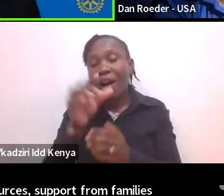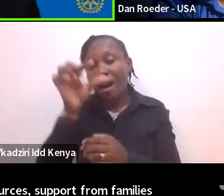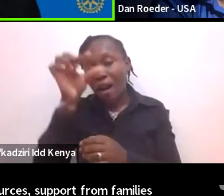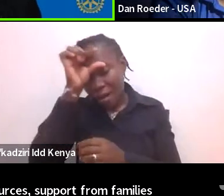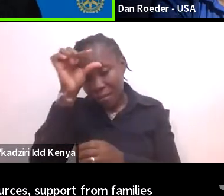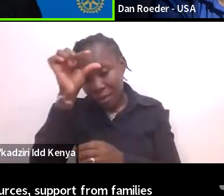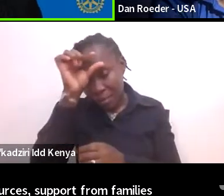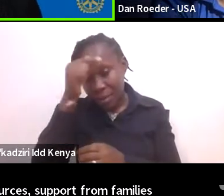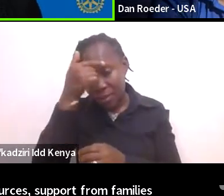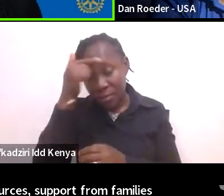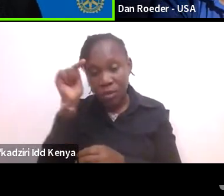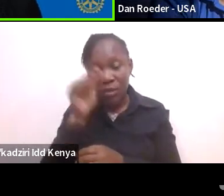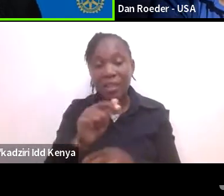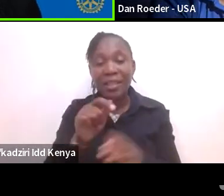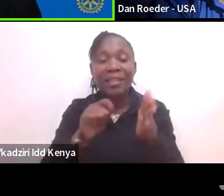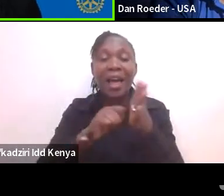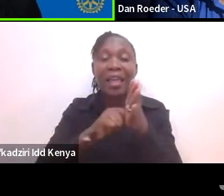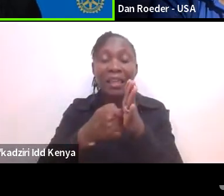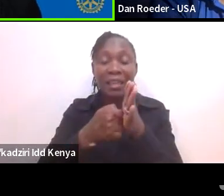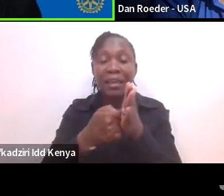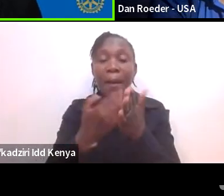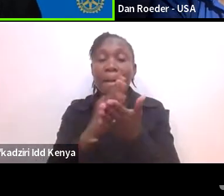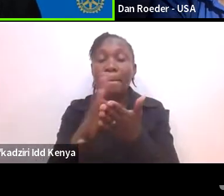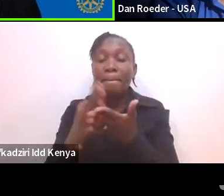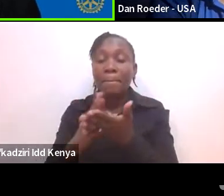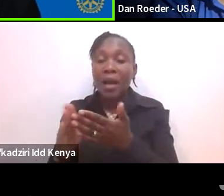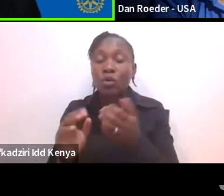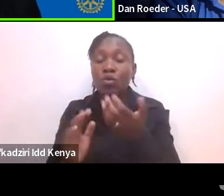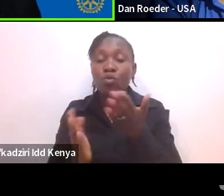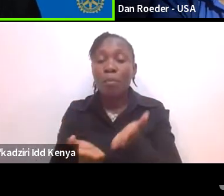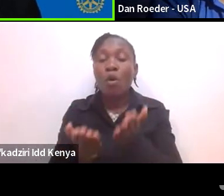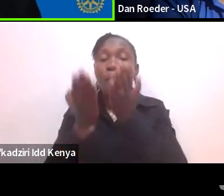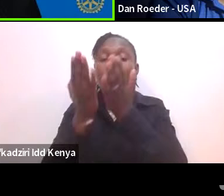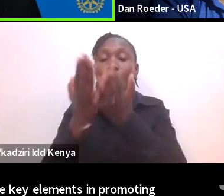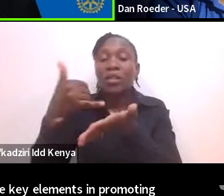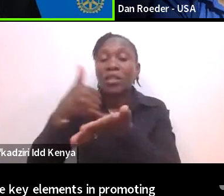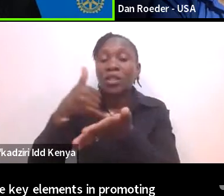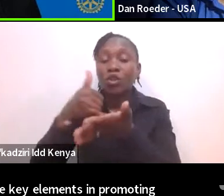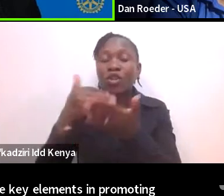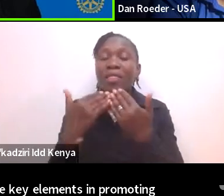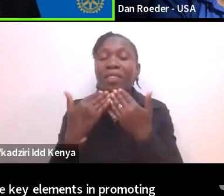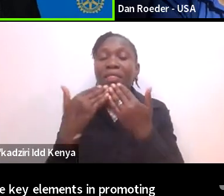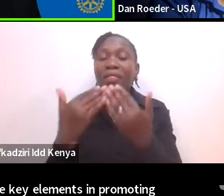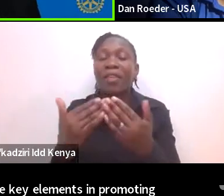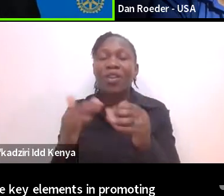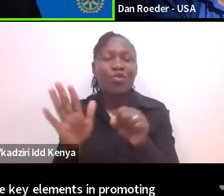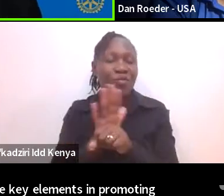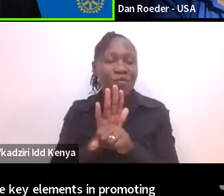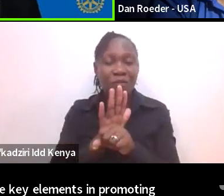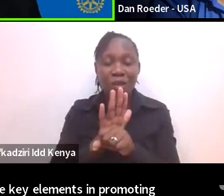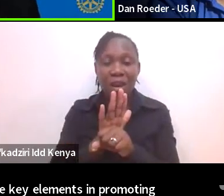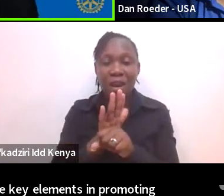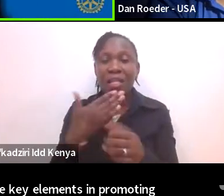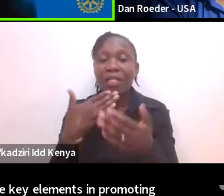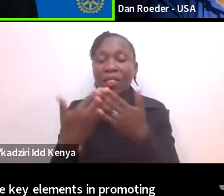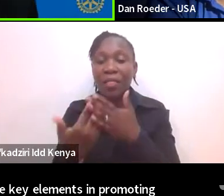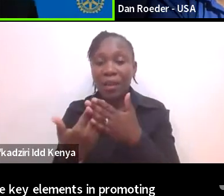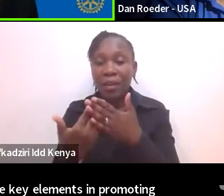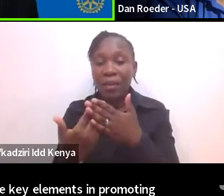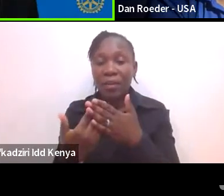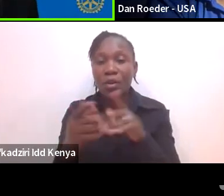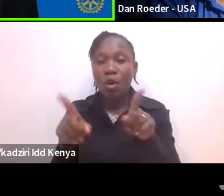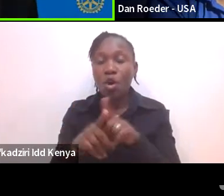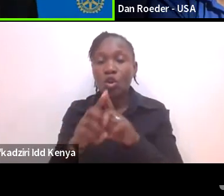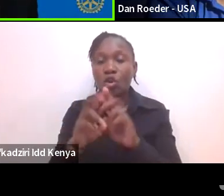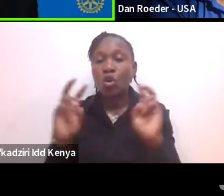are key elements in promoting inclusion. I just want to say thank you again, and thank you to our audience for